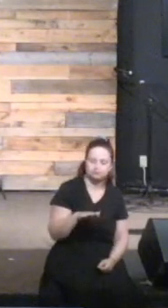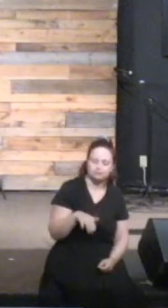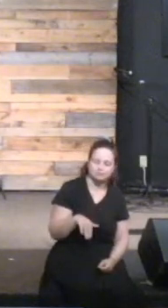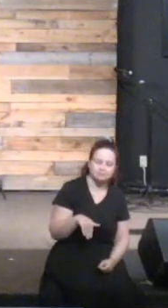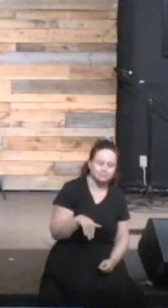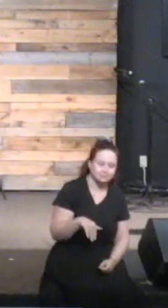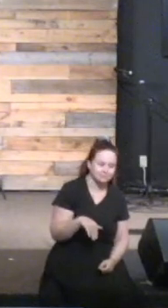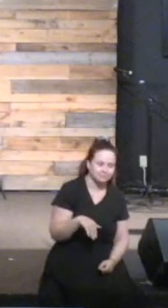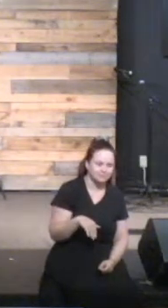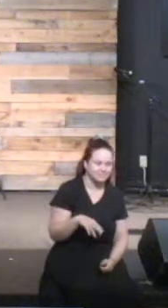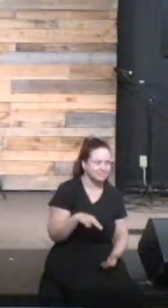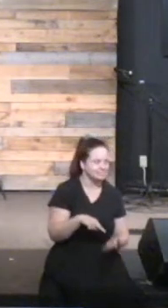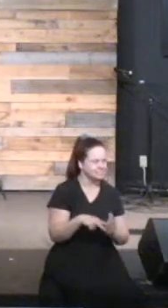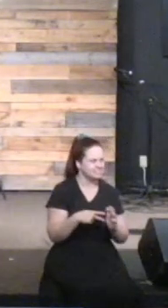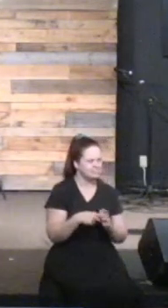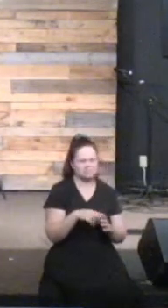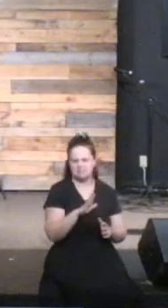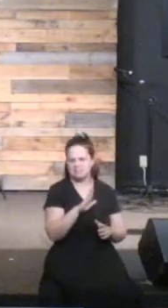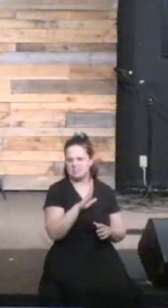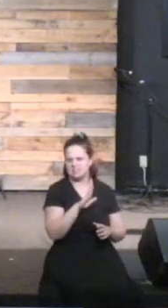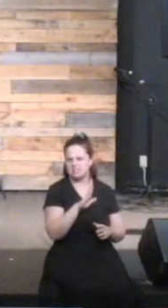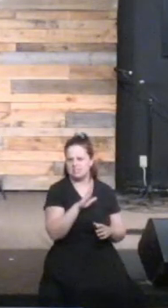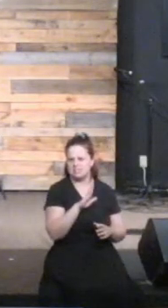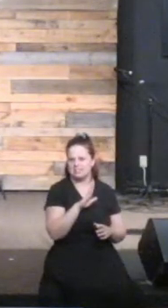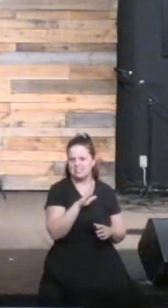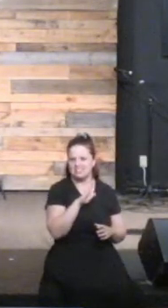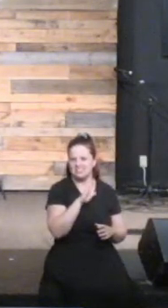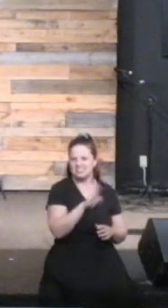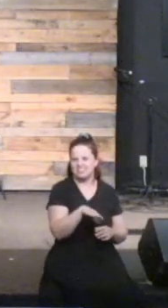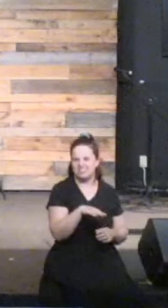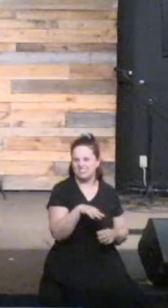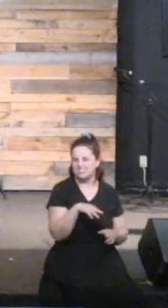I mean it's his nickname meth